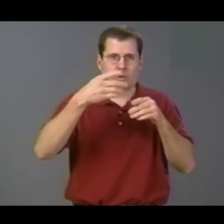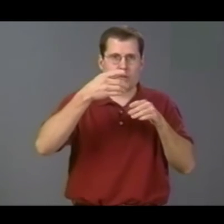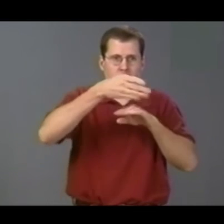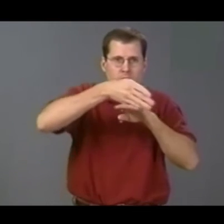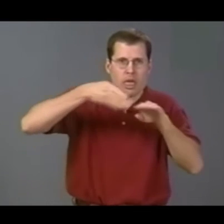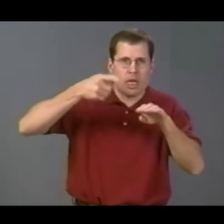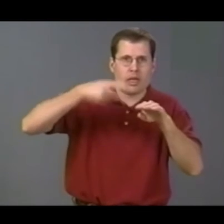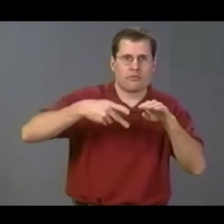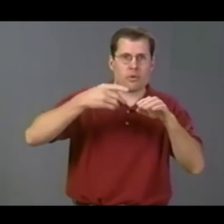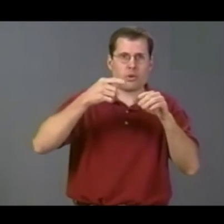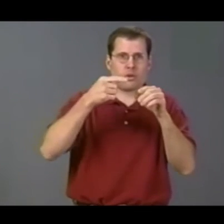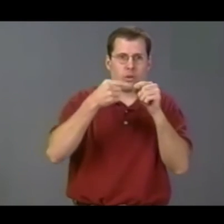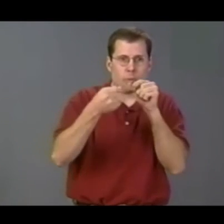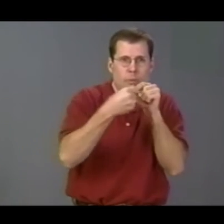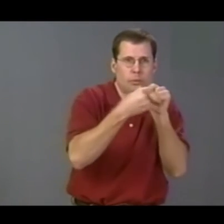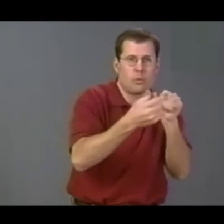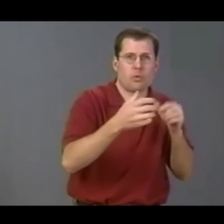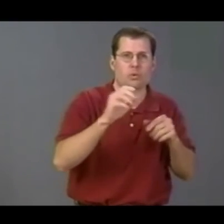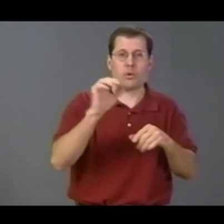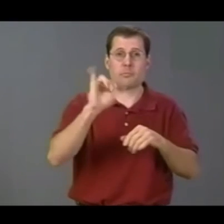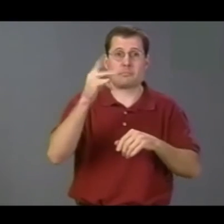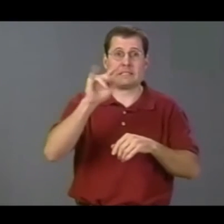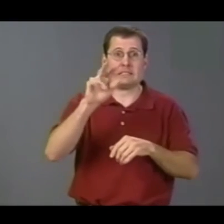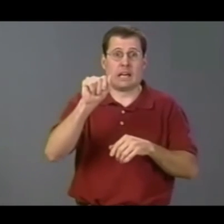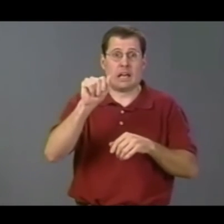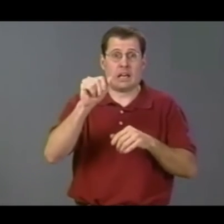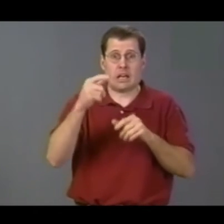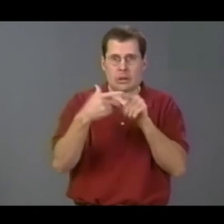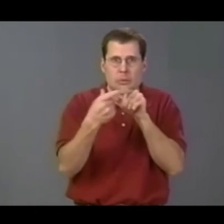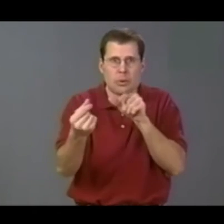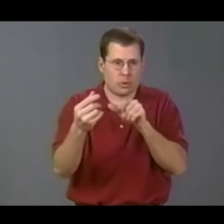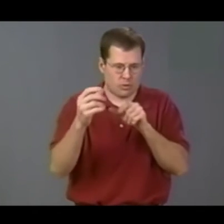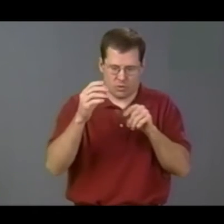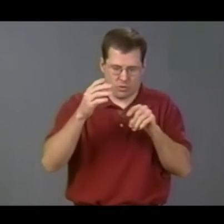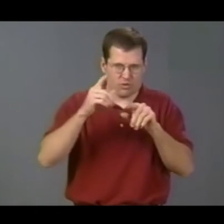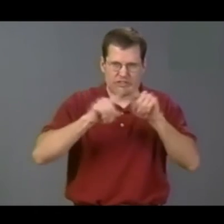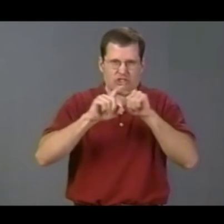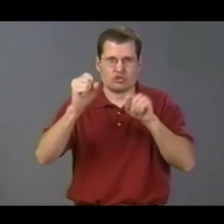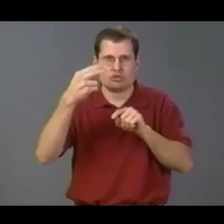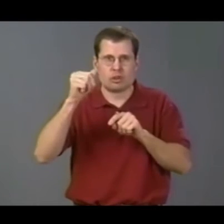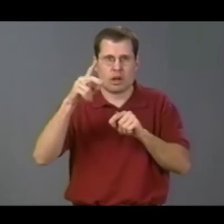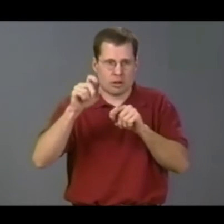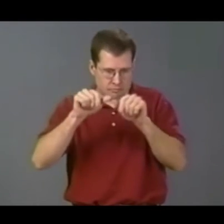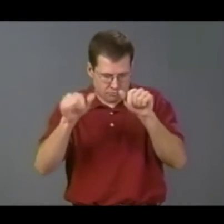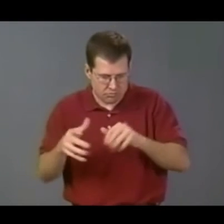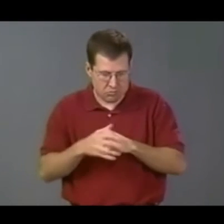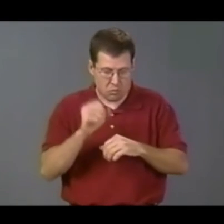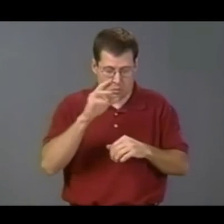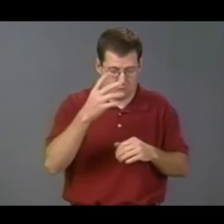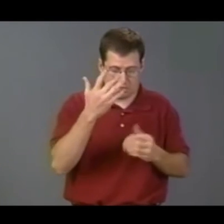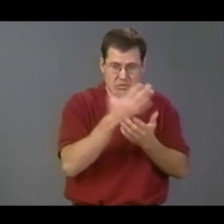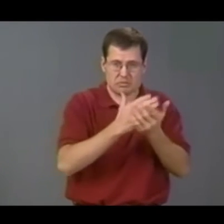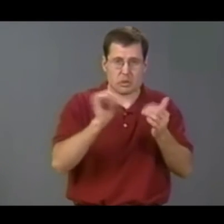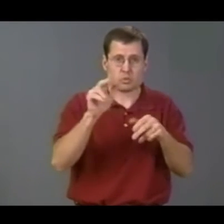Use your imagination. You can cut it into strips or cut it up like a pizza.